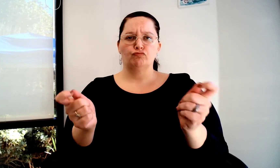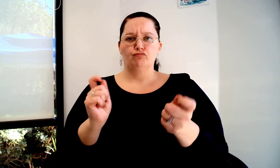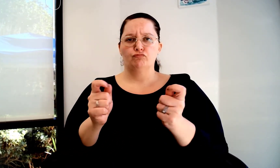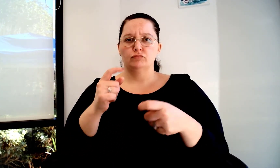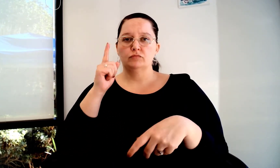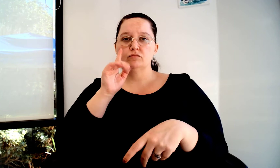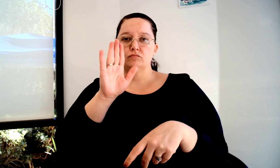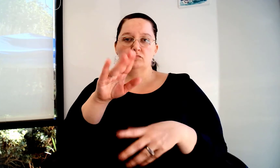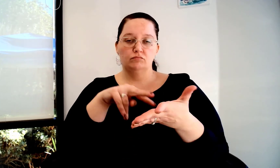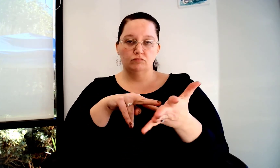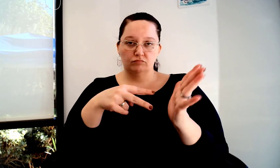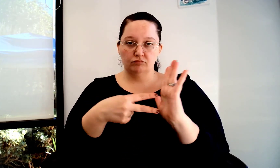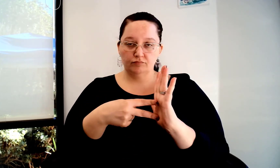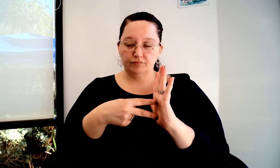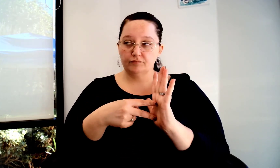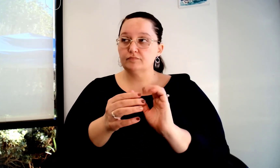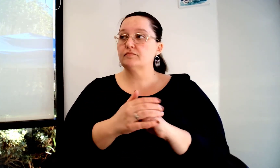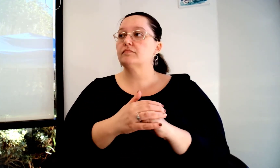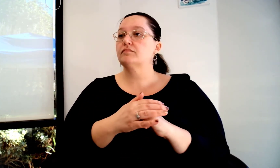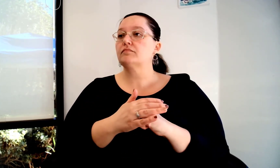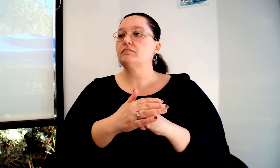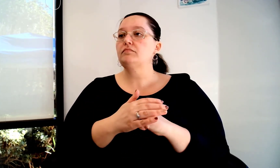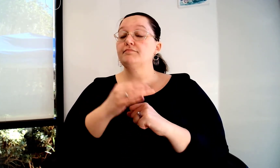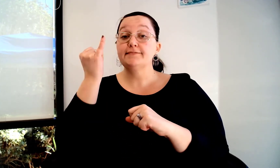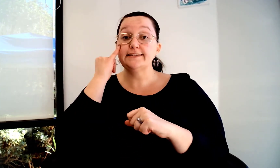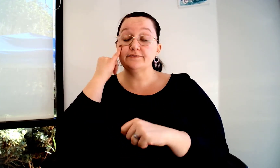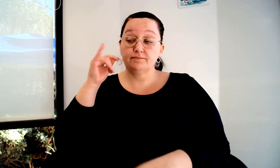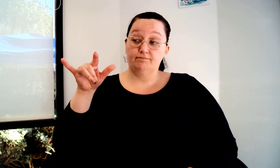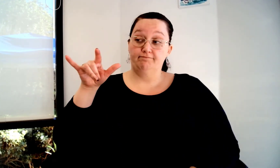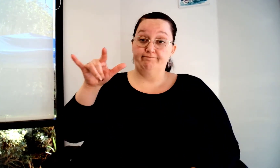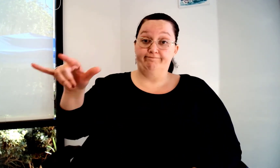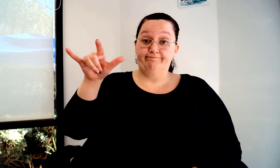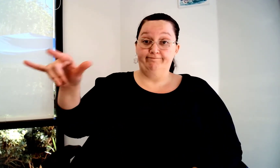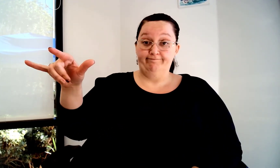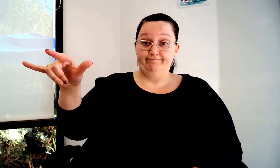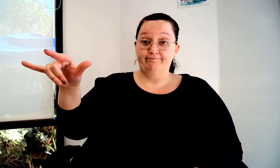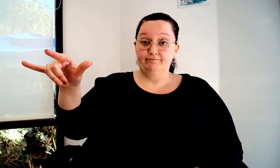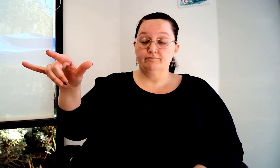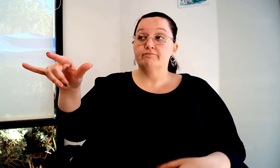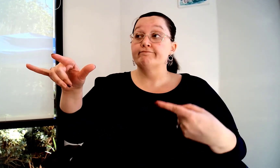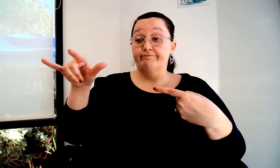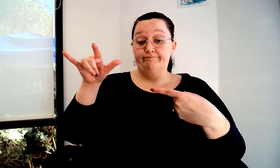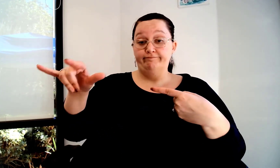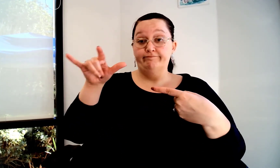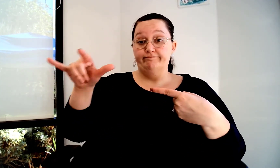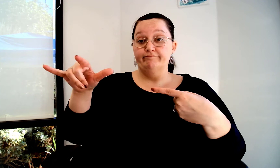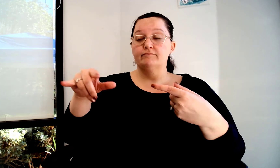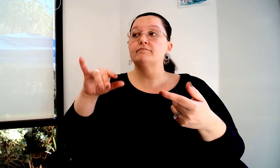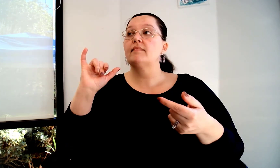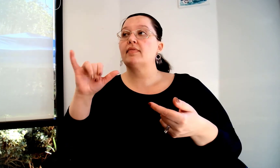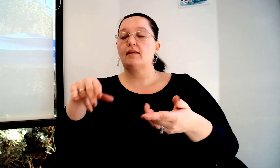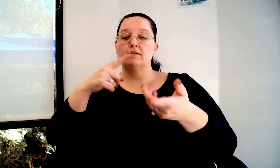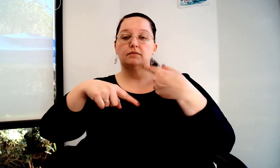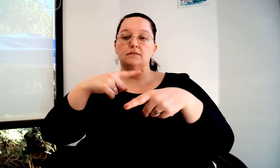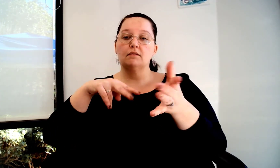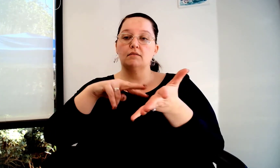banking, and so forth. Modify your sign to modify your meaning. If you press twice, this is